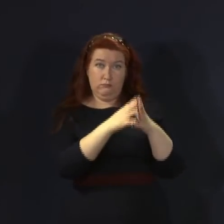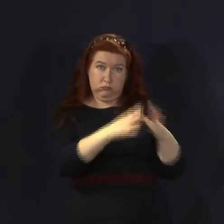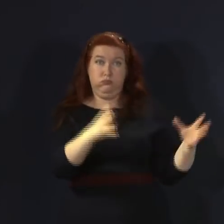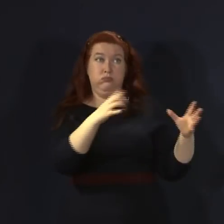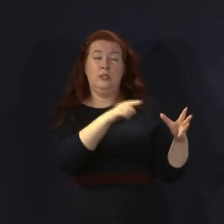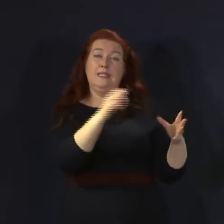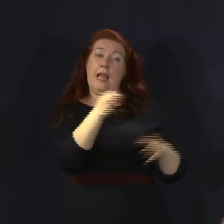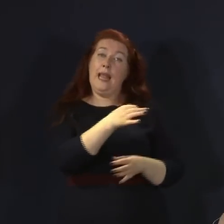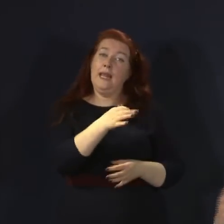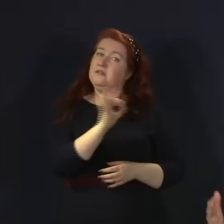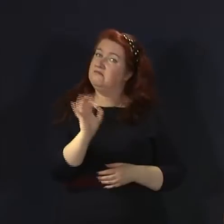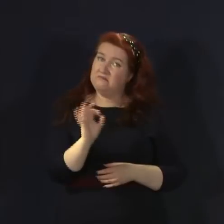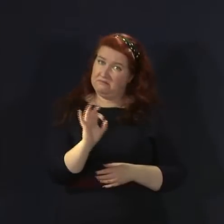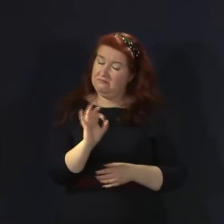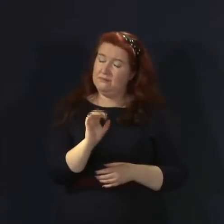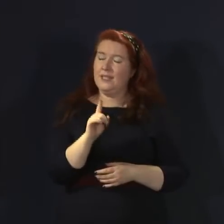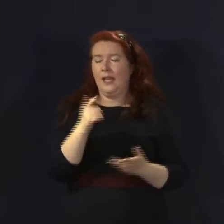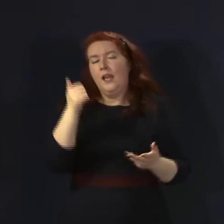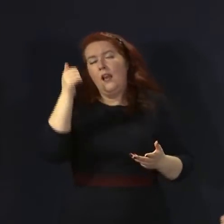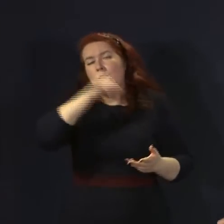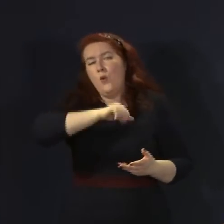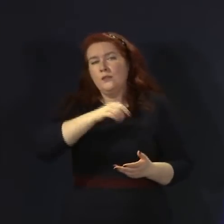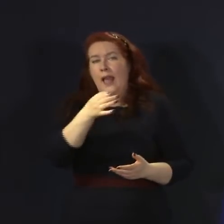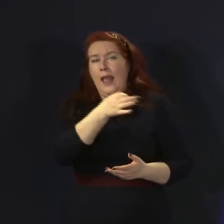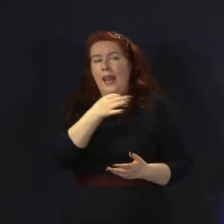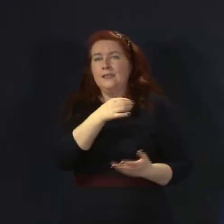carefully. Obviously, with islands, it's